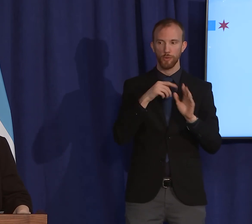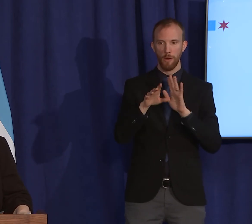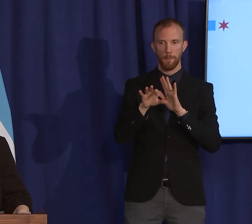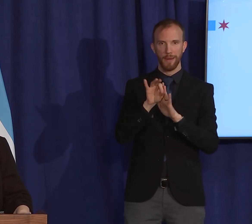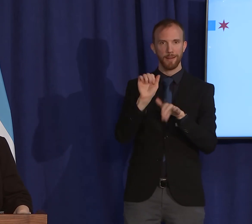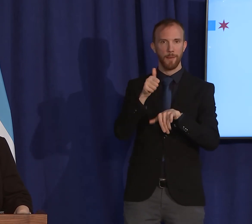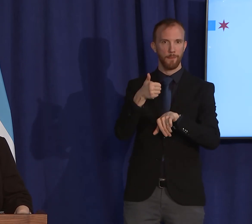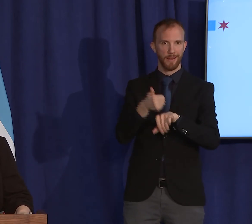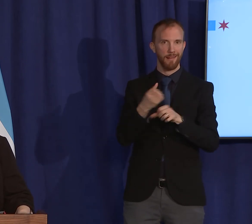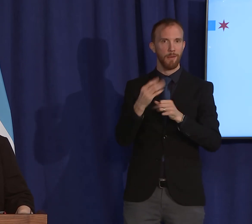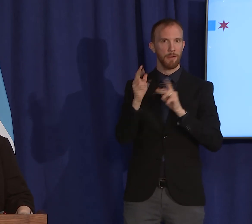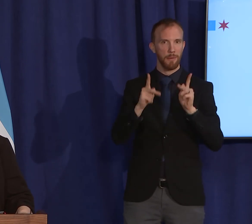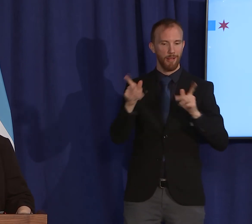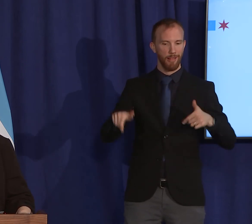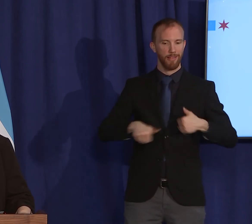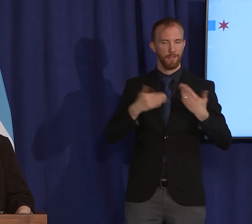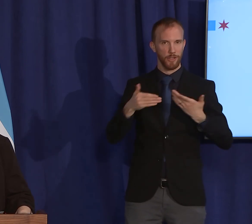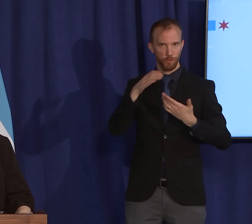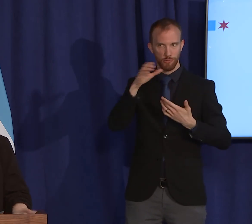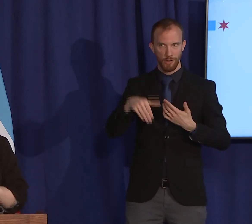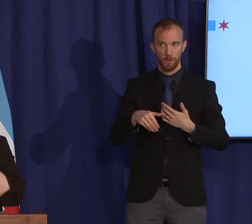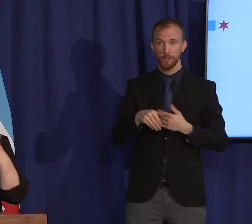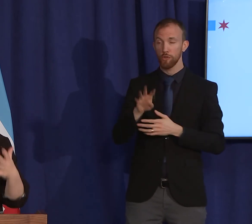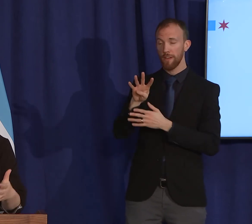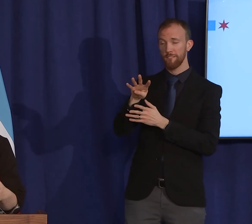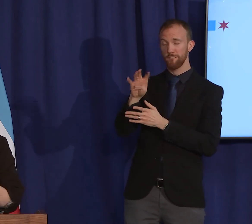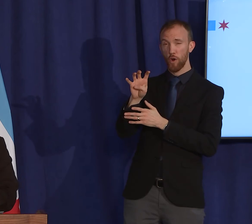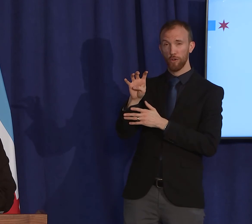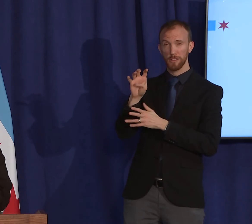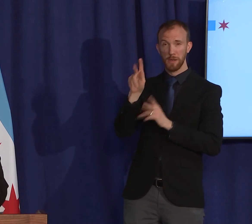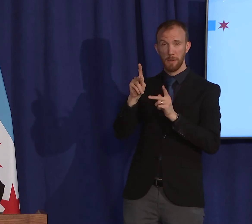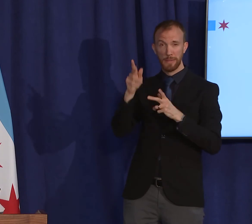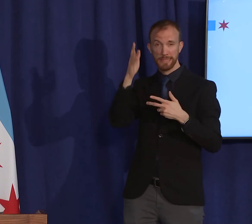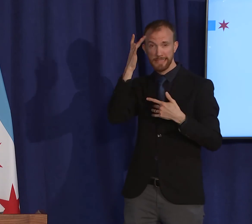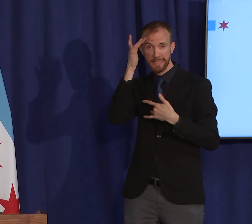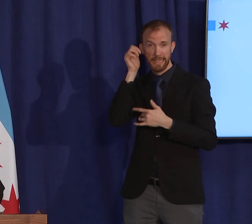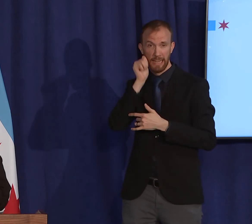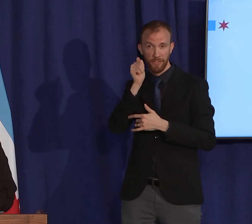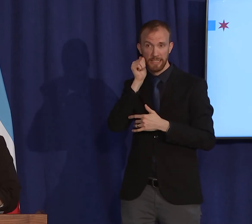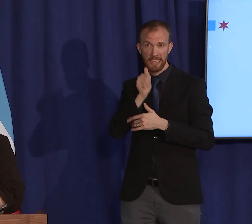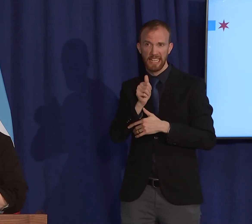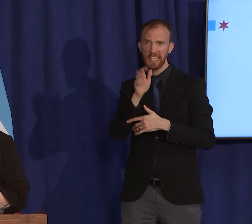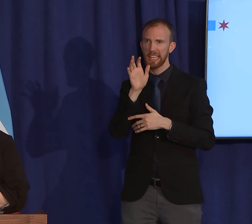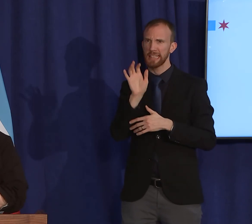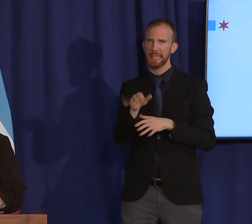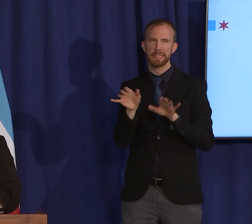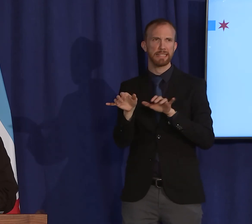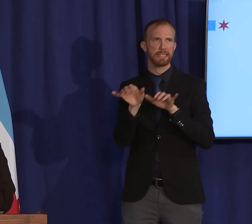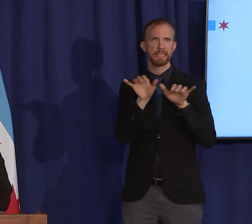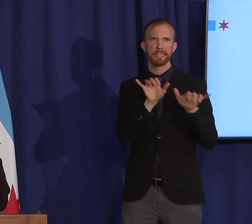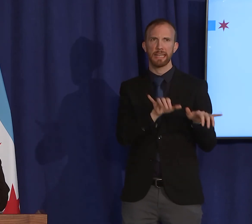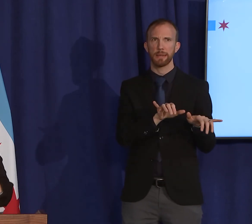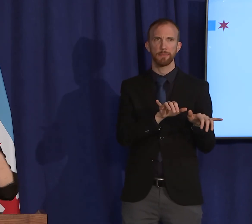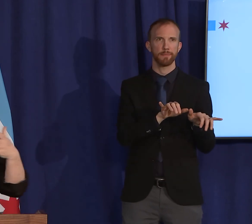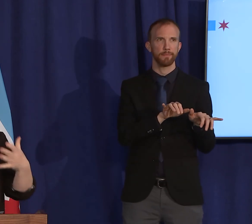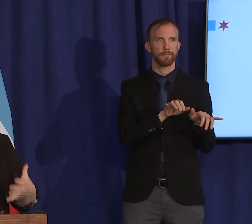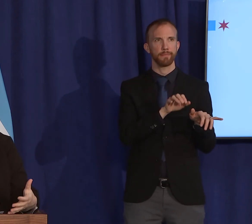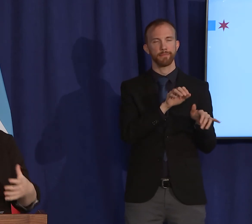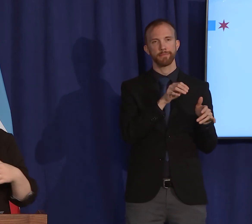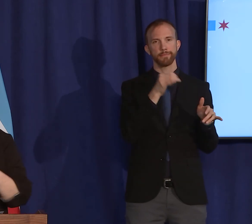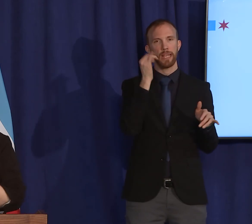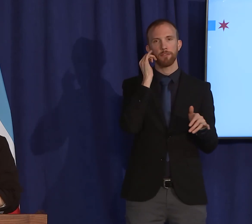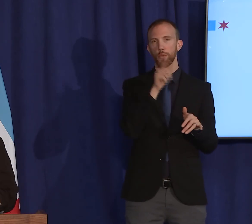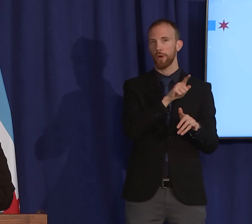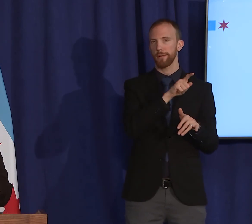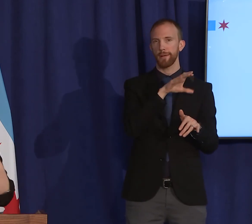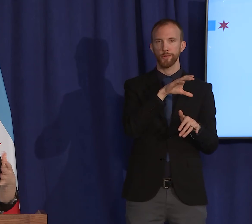that 400 cases per day in Chicago is roughly equivalent to the 15 cases per 100,000 per day that our